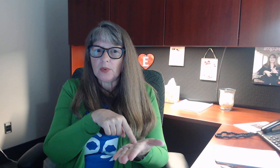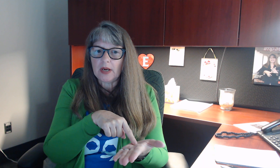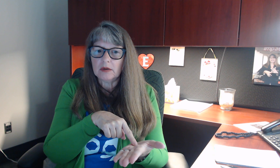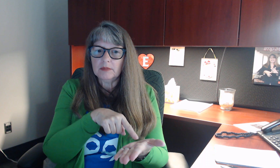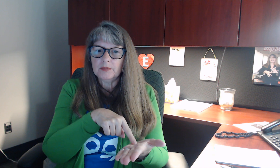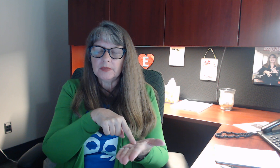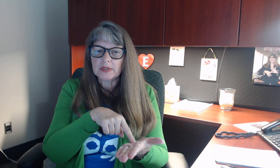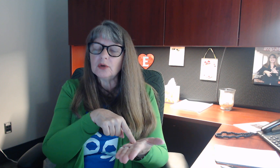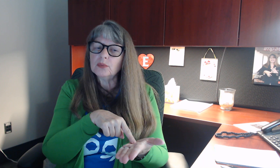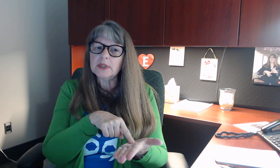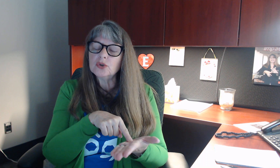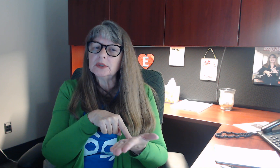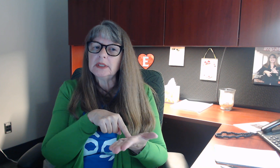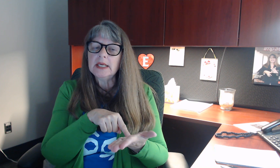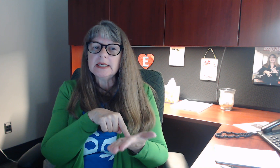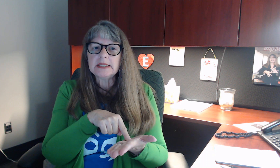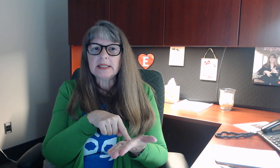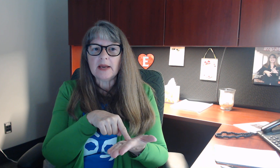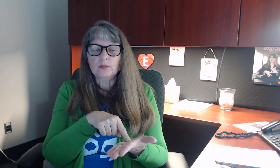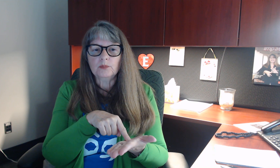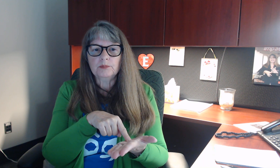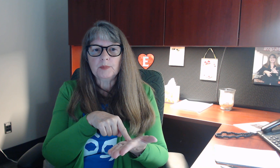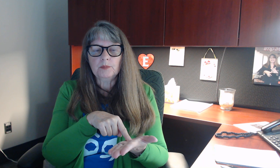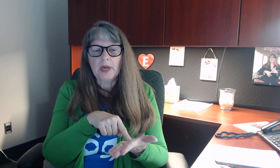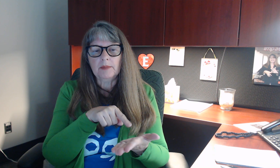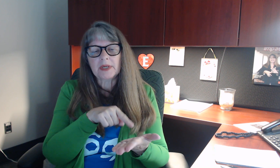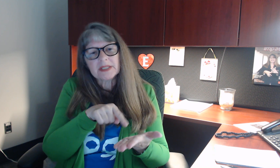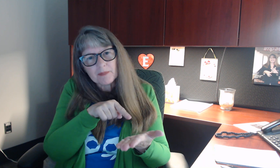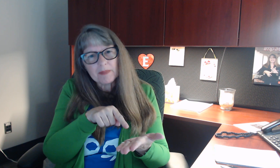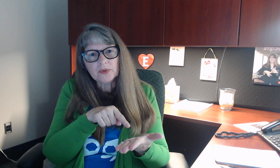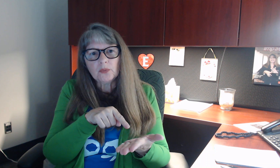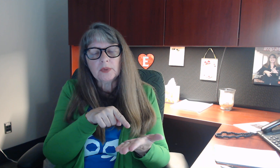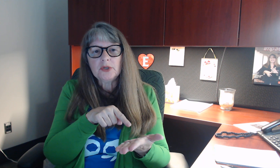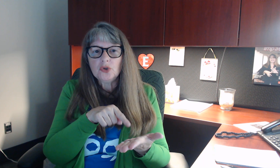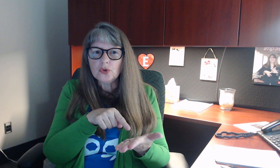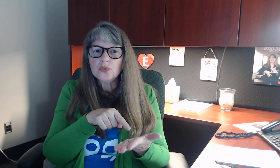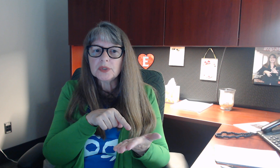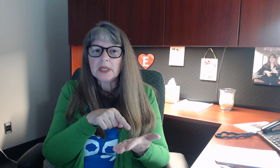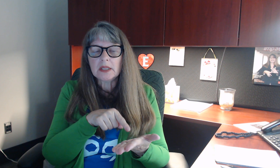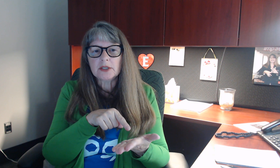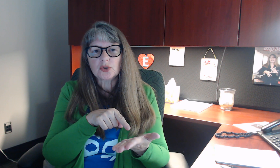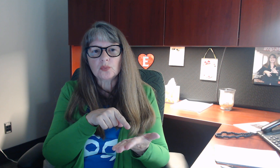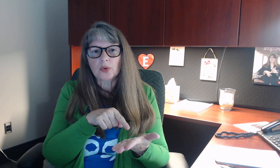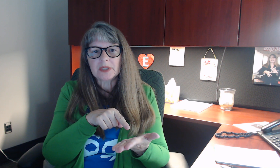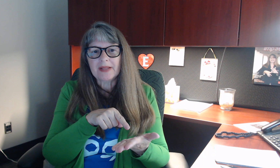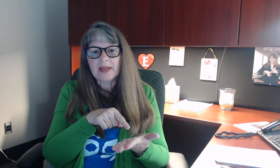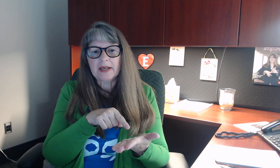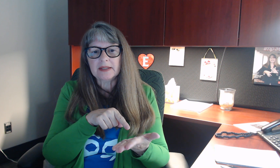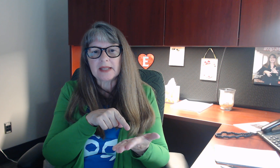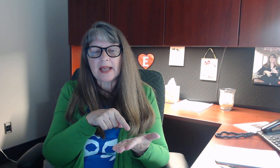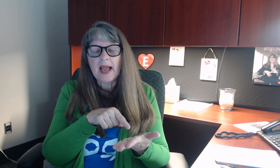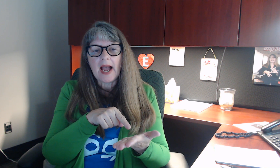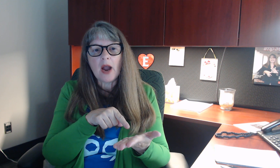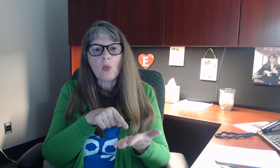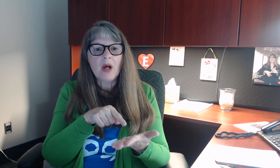well. This. I don't really usually see that because deaf people don't really use English words like that. It's like, I want